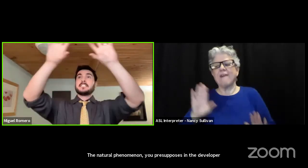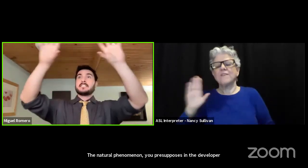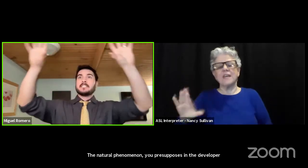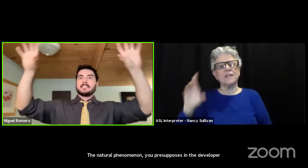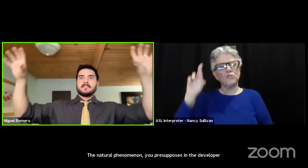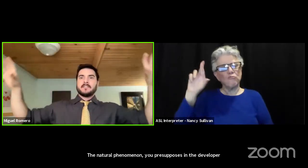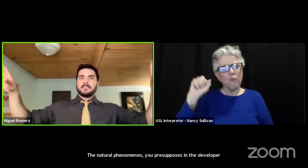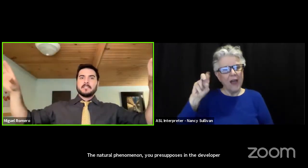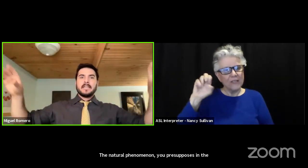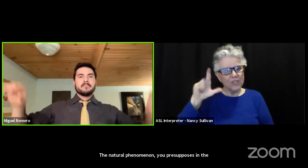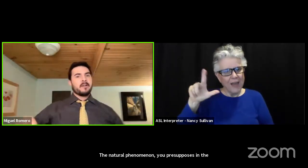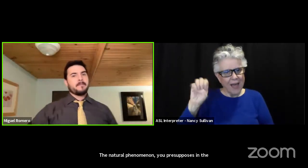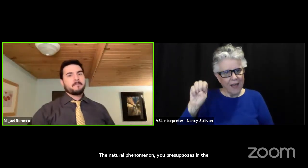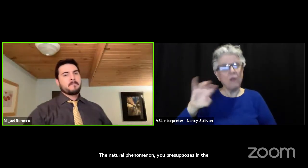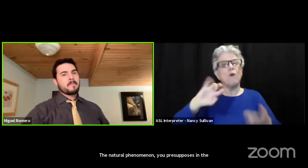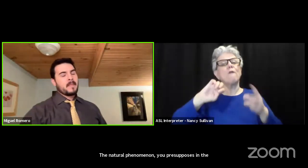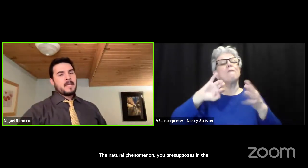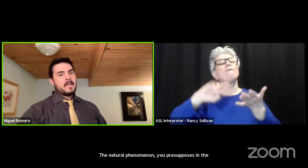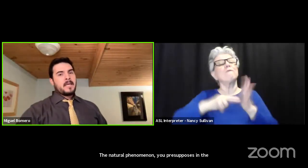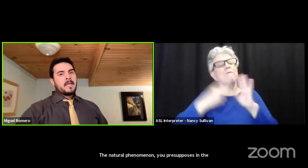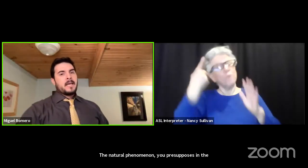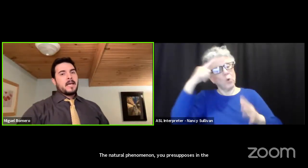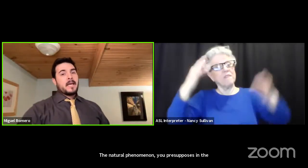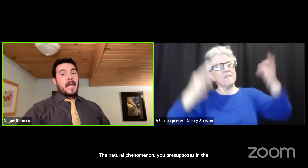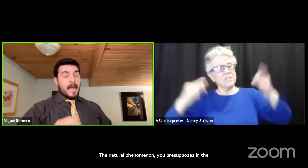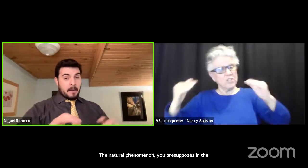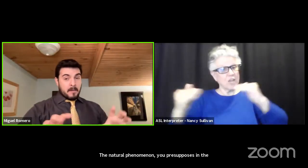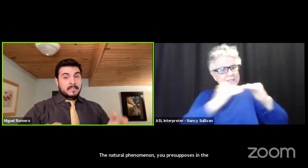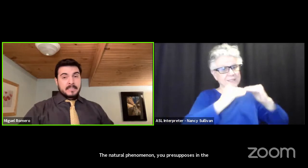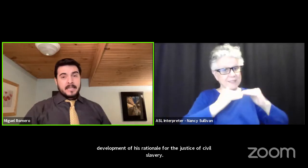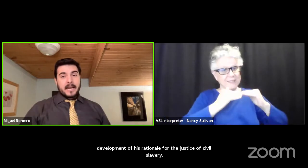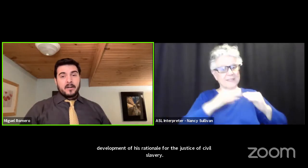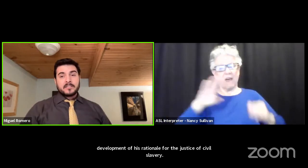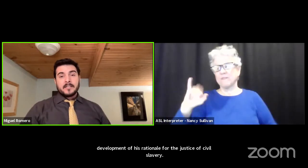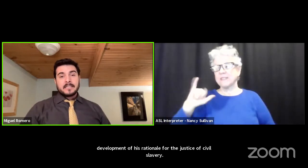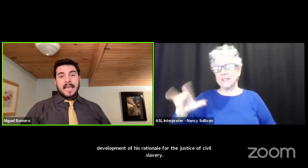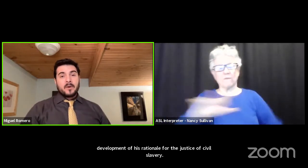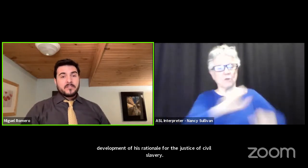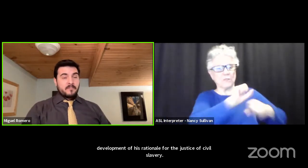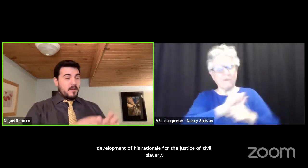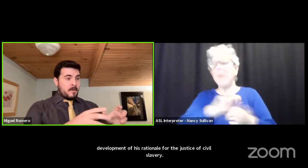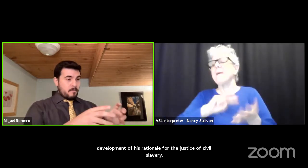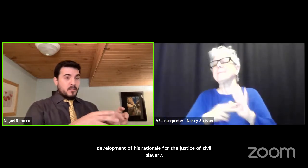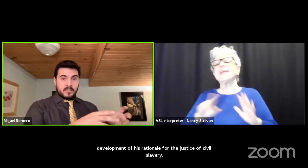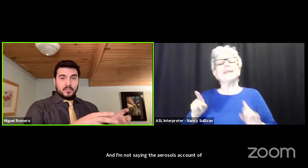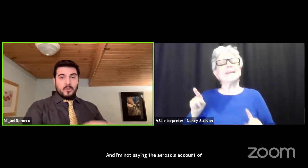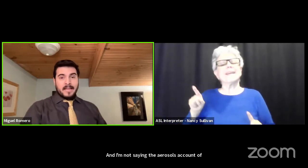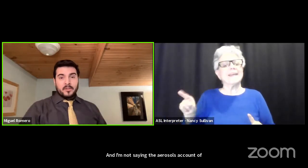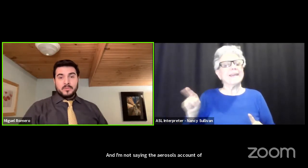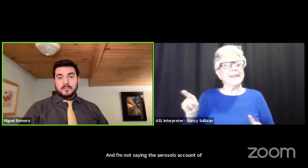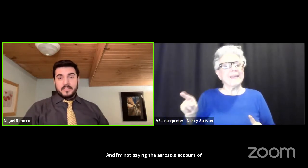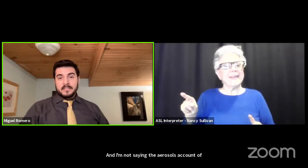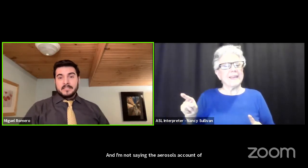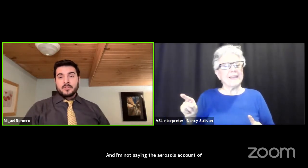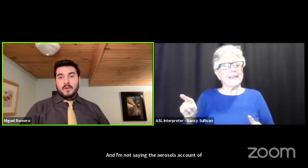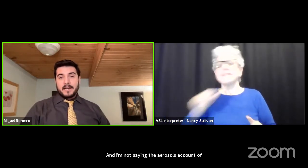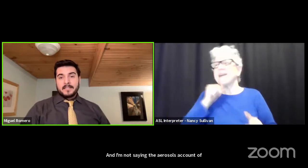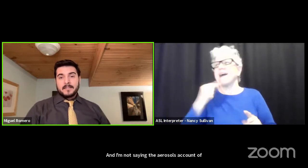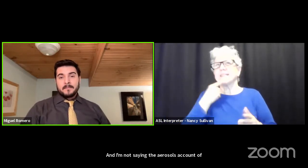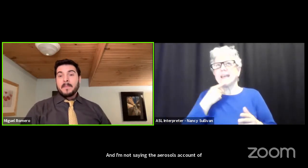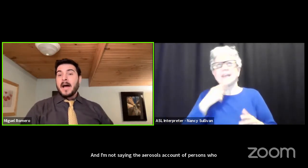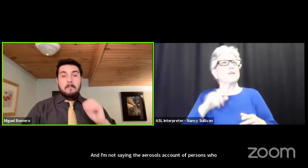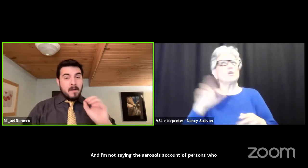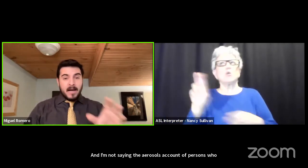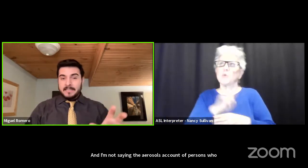for the justice of civil slavery. And I'm not saying that Aristotle's account of persons who lack the use of reason is